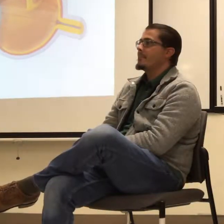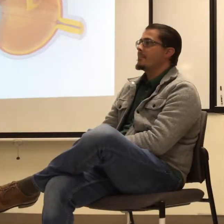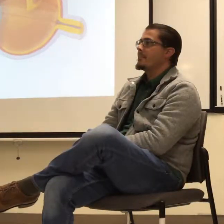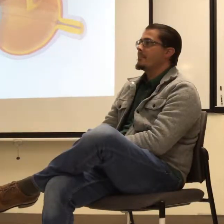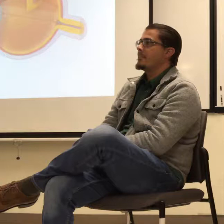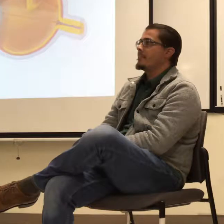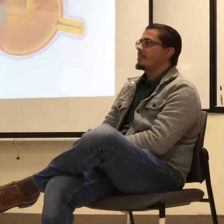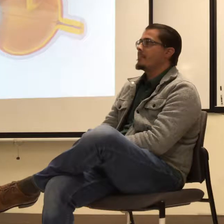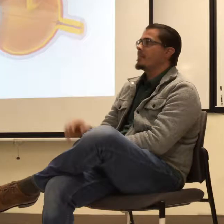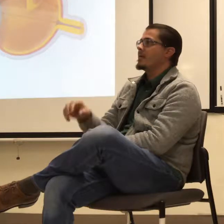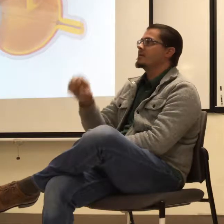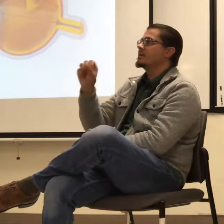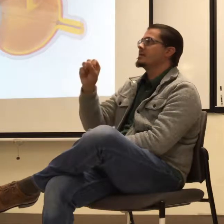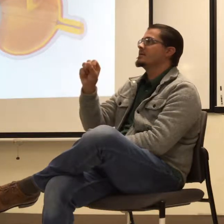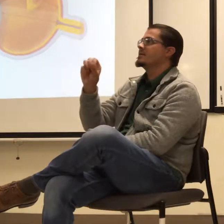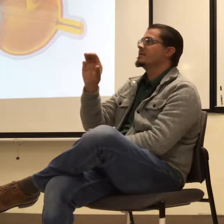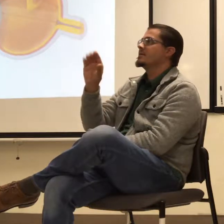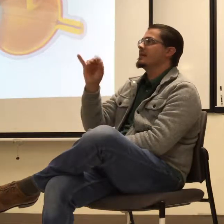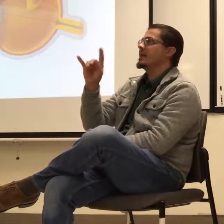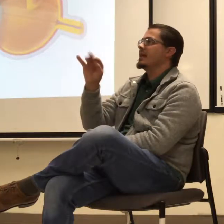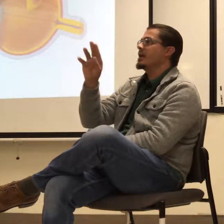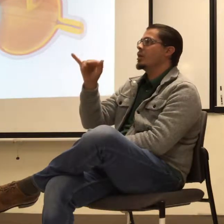Right there, that's the ciliary body.